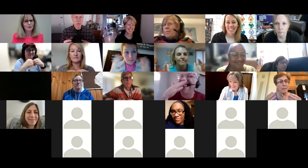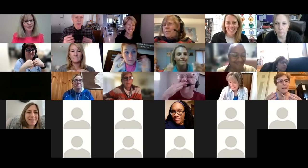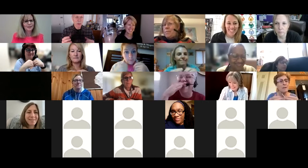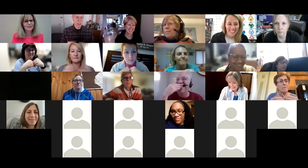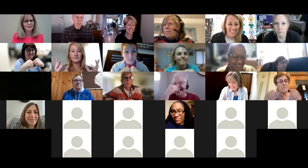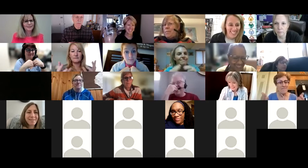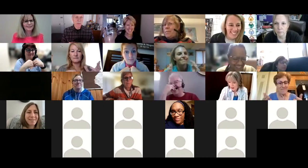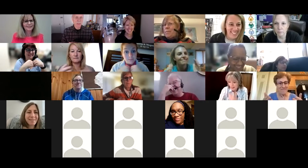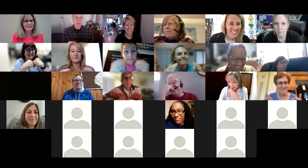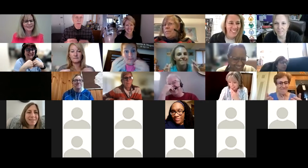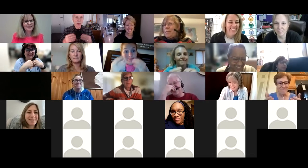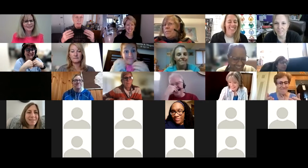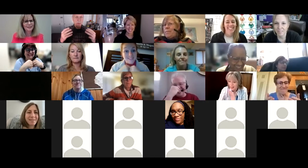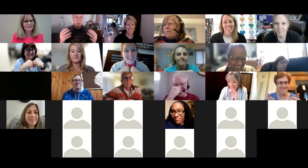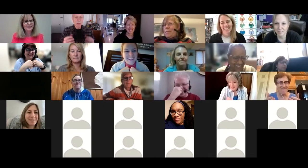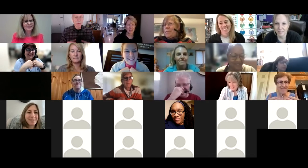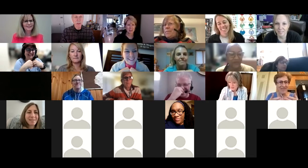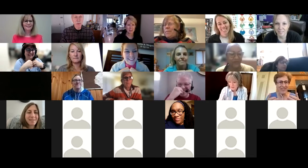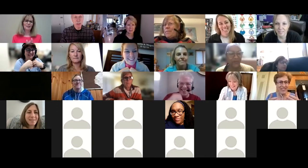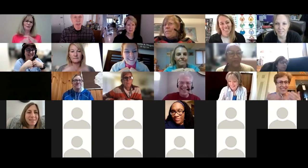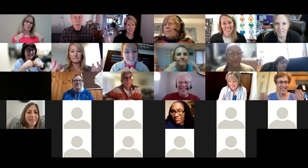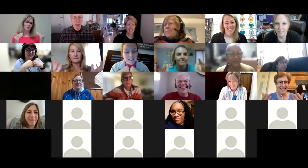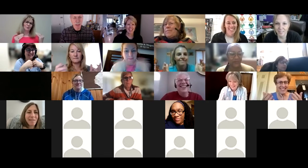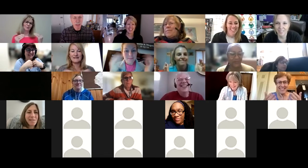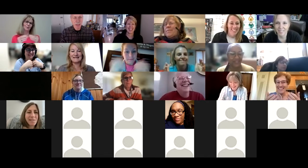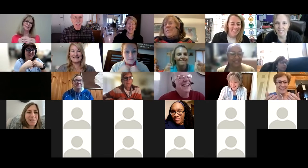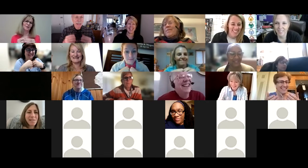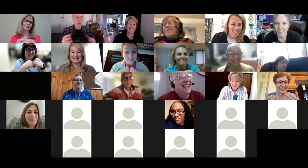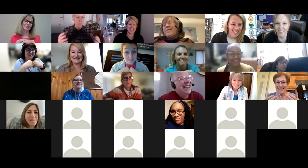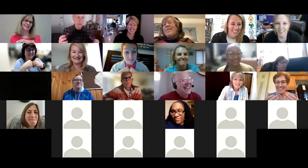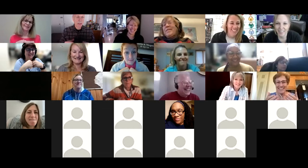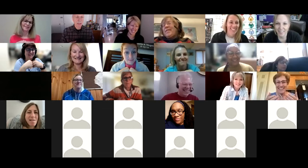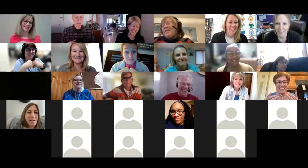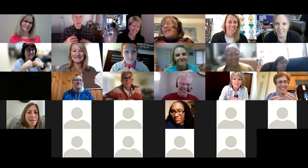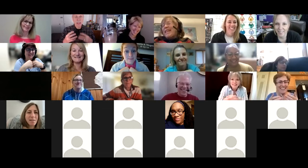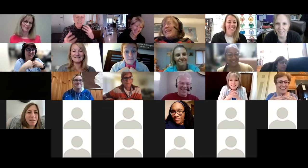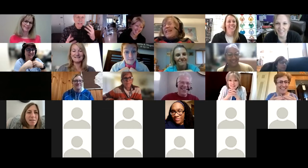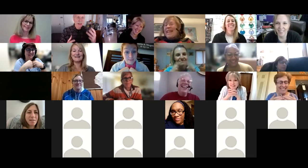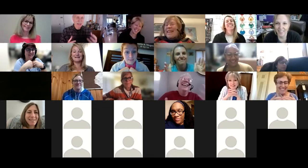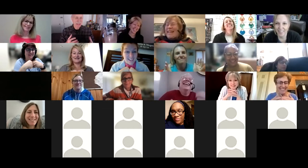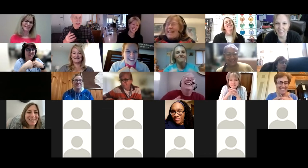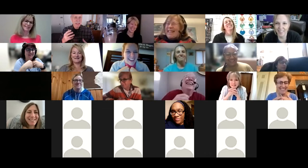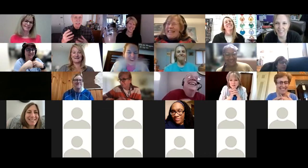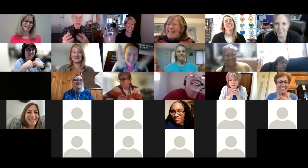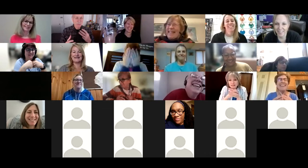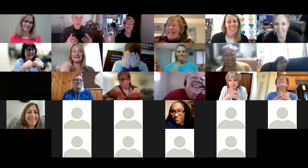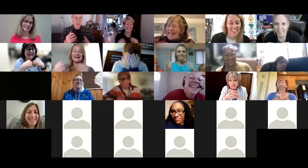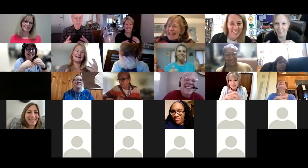voice. She is trying out for a movie in which she's playing a hit woman. And so she has to have that tough kind of